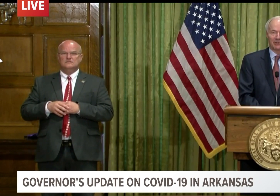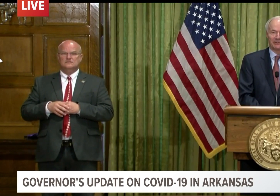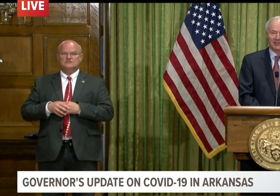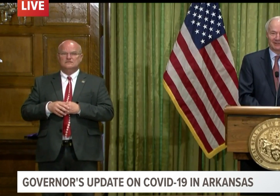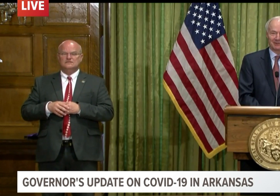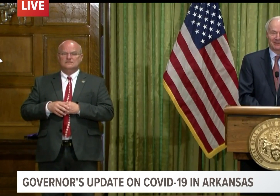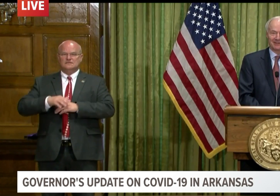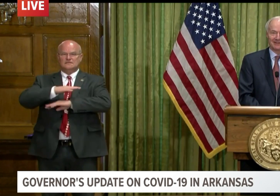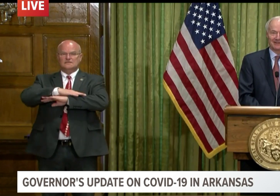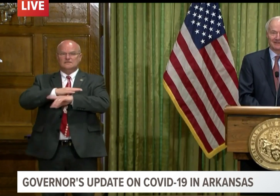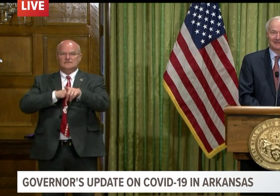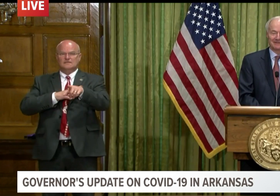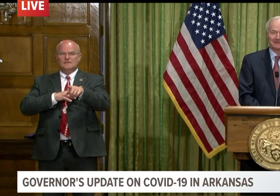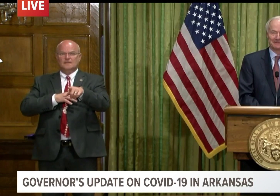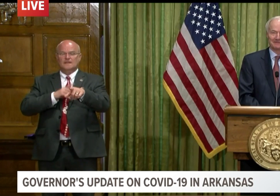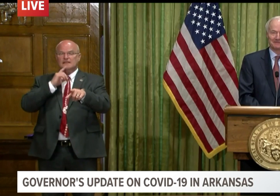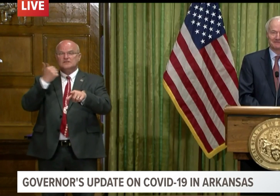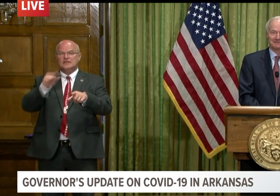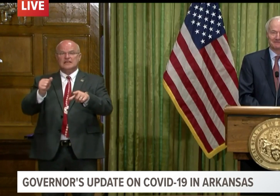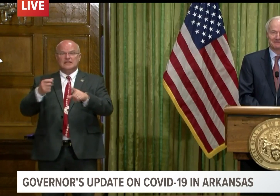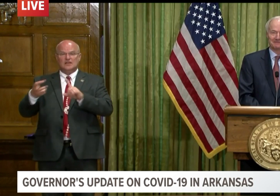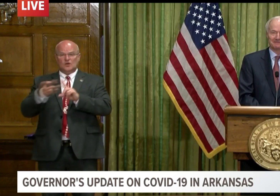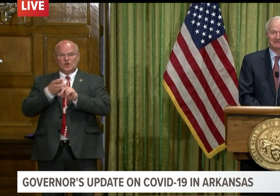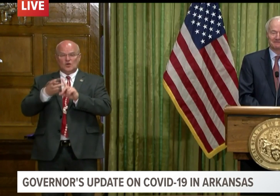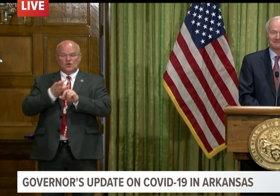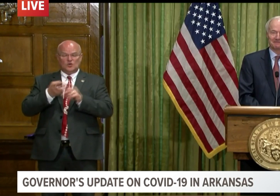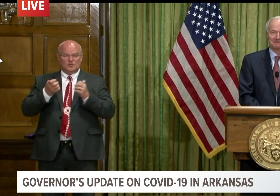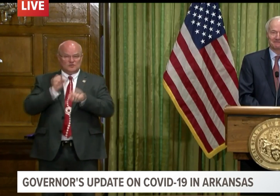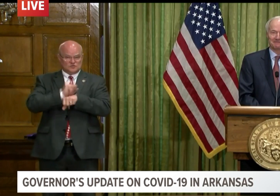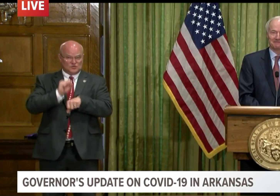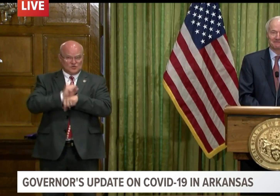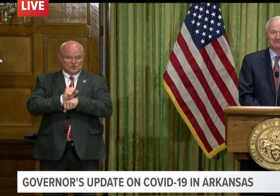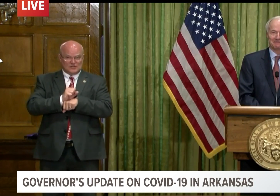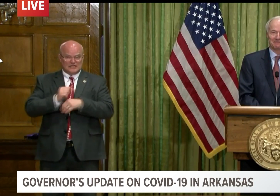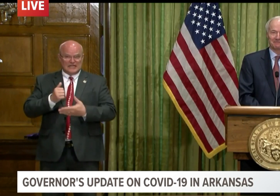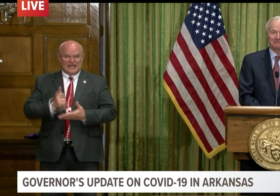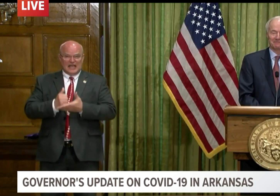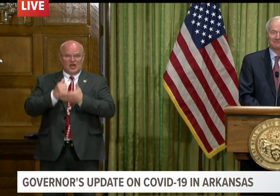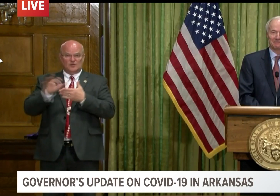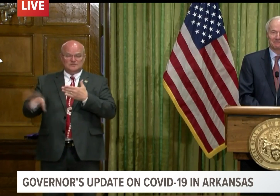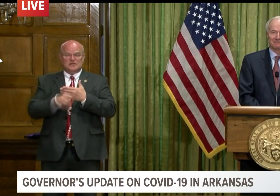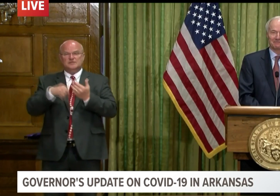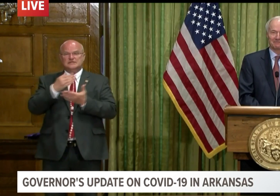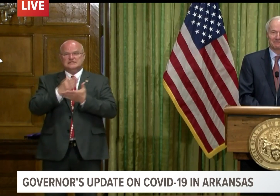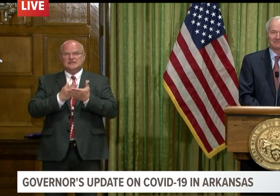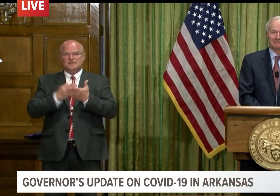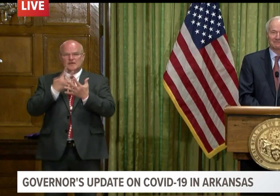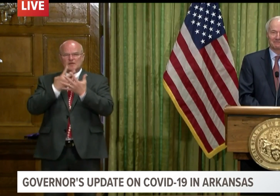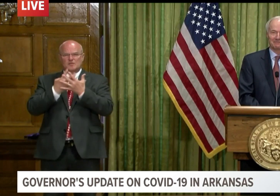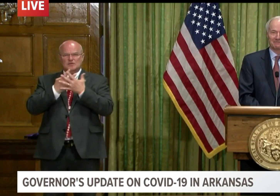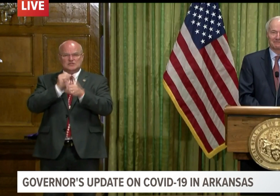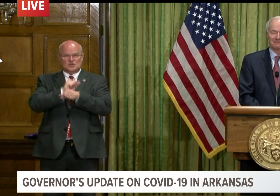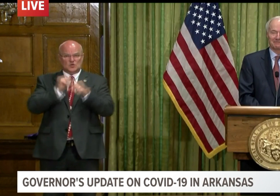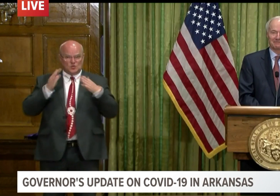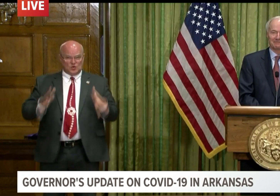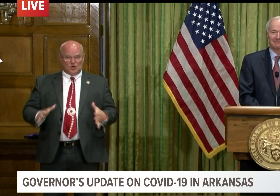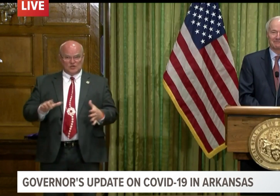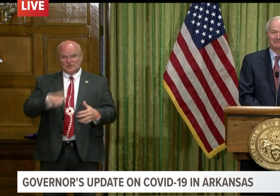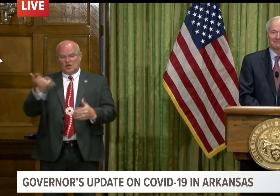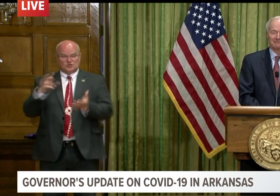Any other question at the table? Is there any recruitment efforts going on to kind of help supplement some of the prison workers and then I